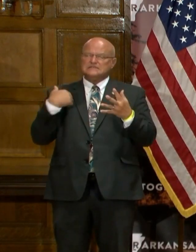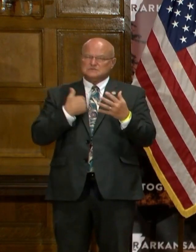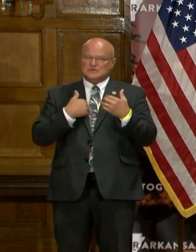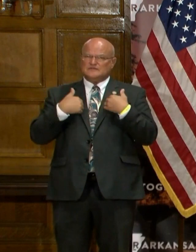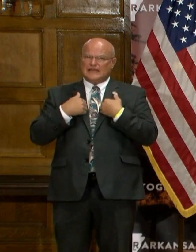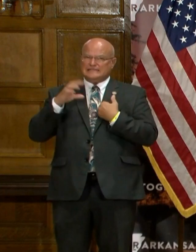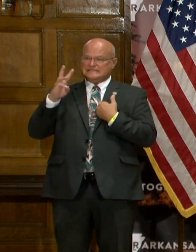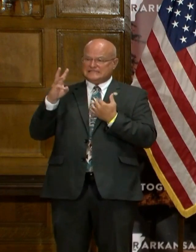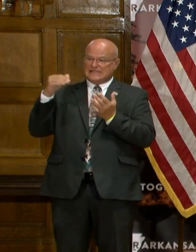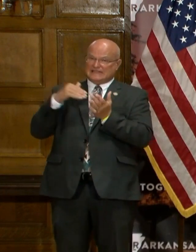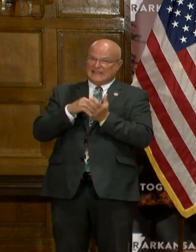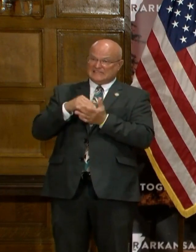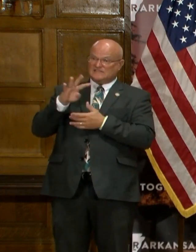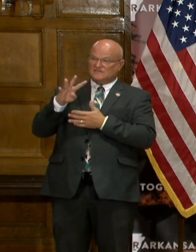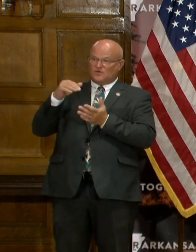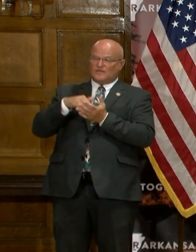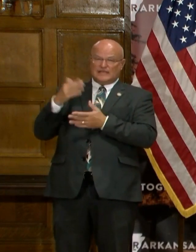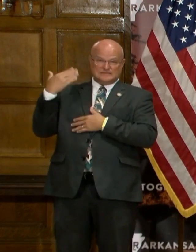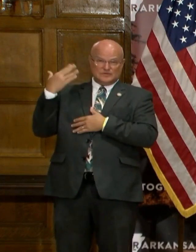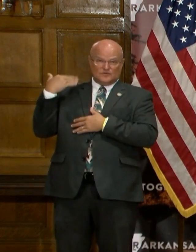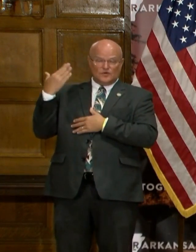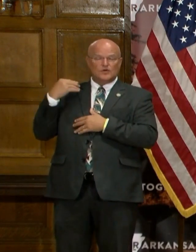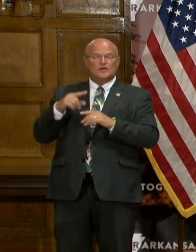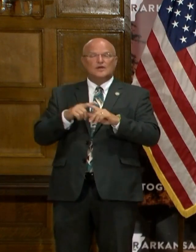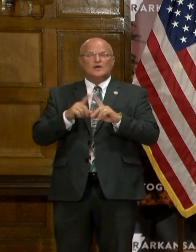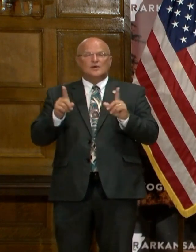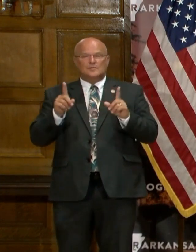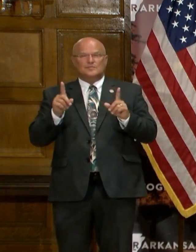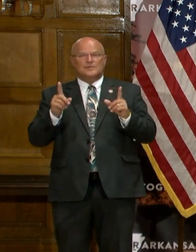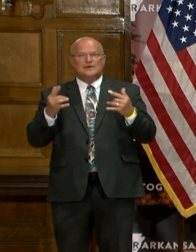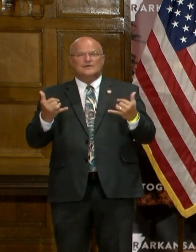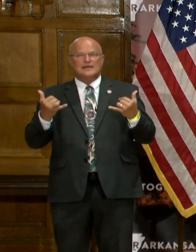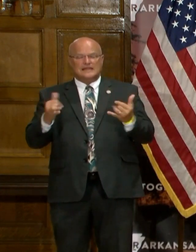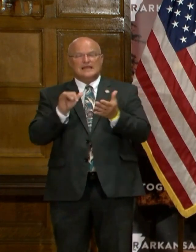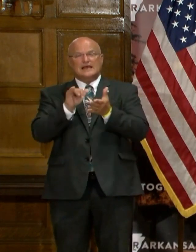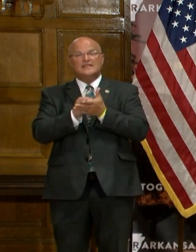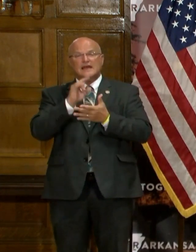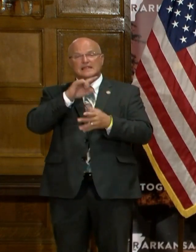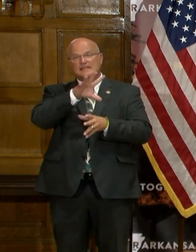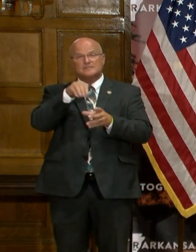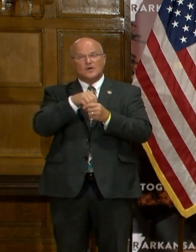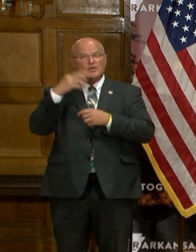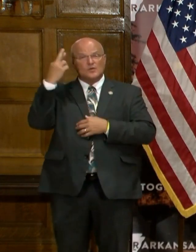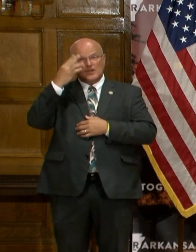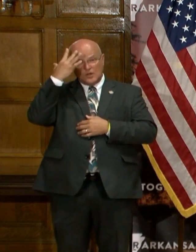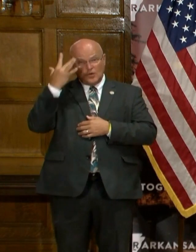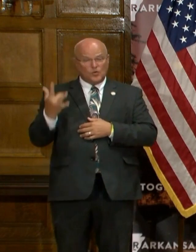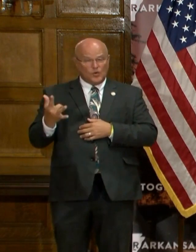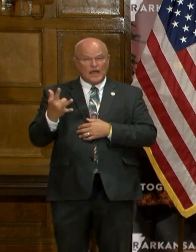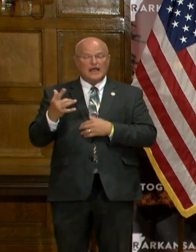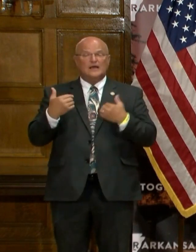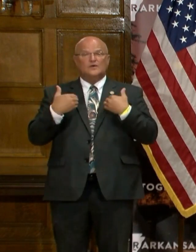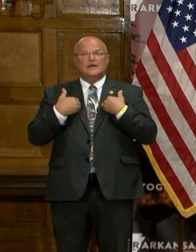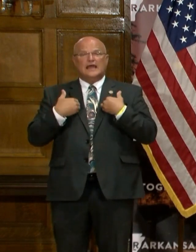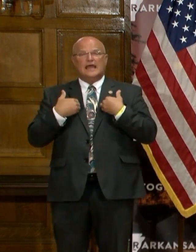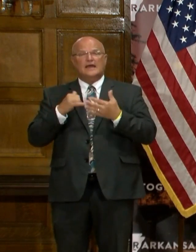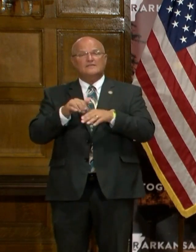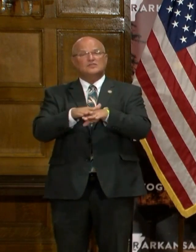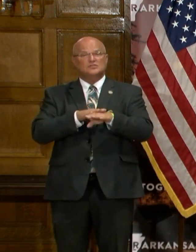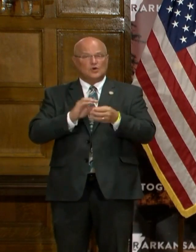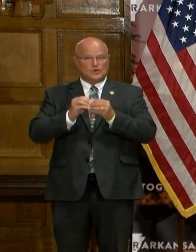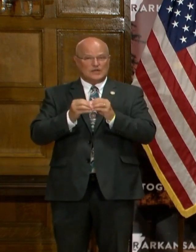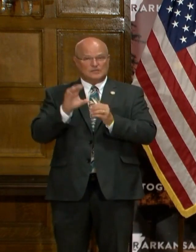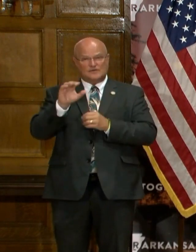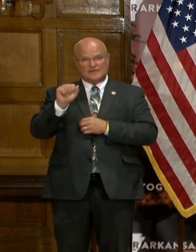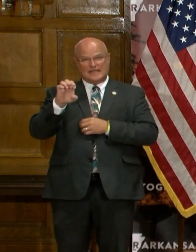had 6,000 or 4,000. And so that is part of the reason, of course, for the slower number